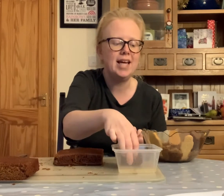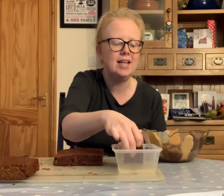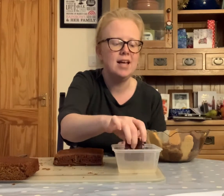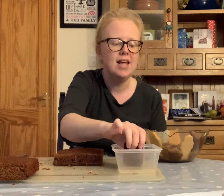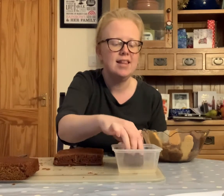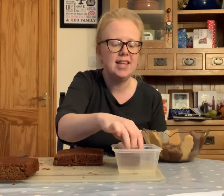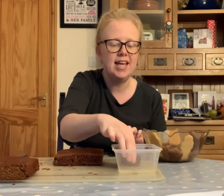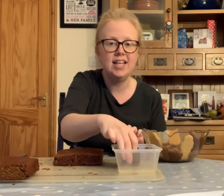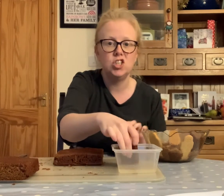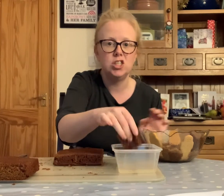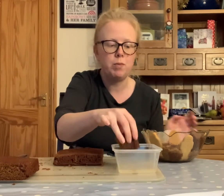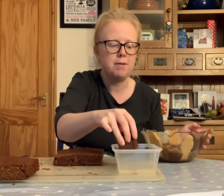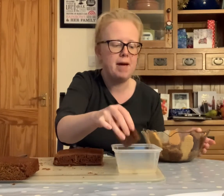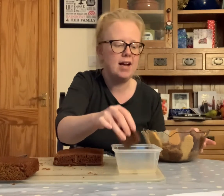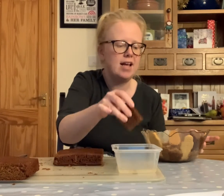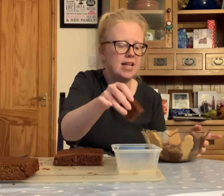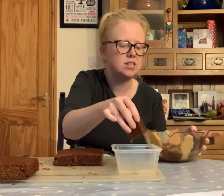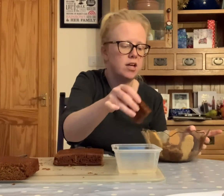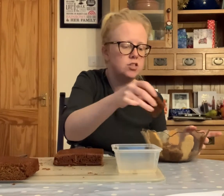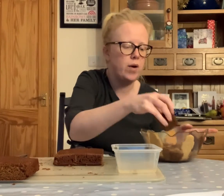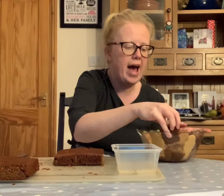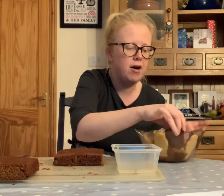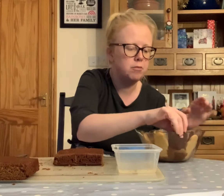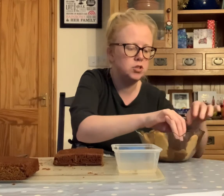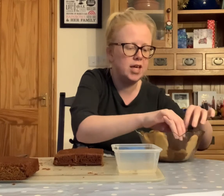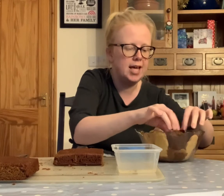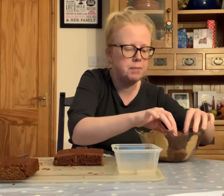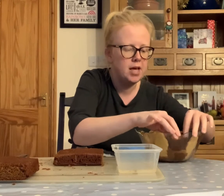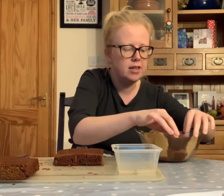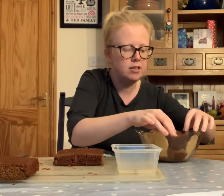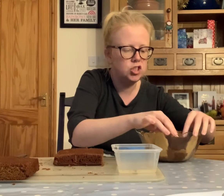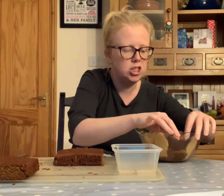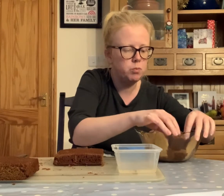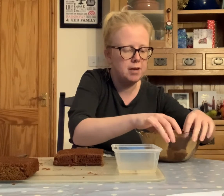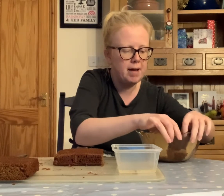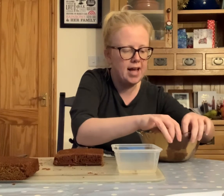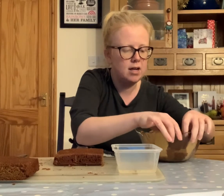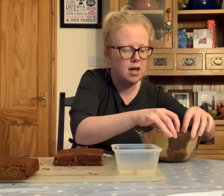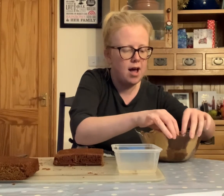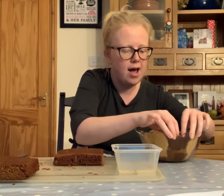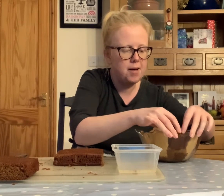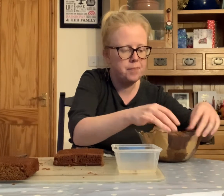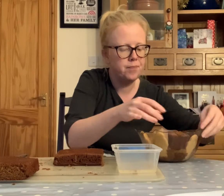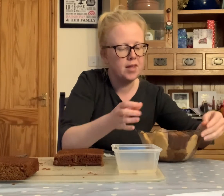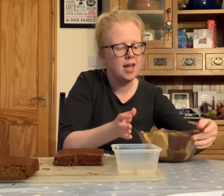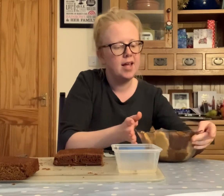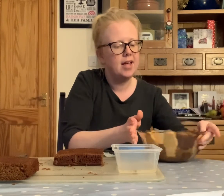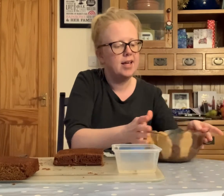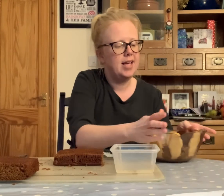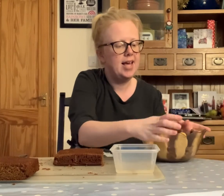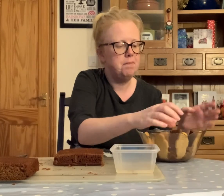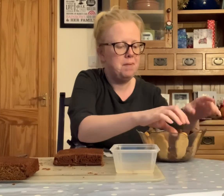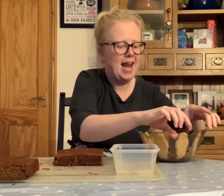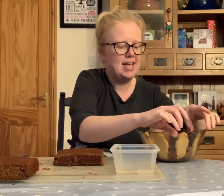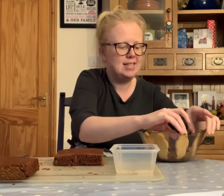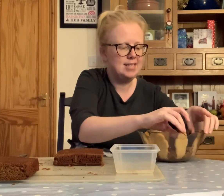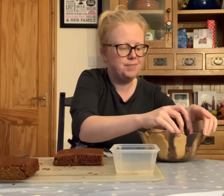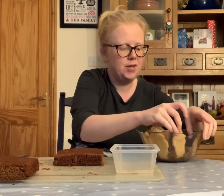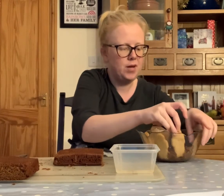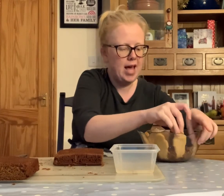between the gingerbread men, and that's going to help to keep those gingerbread men in place.